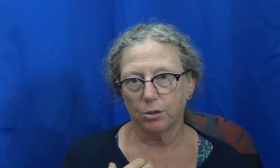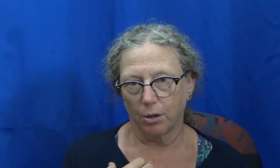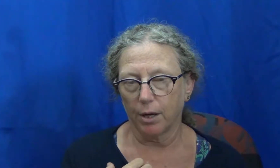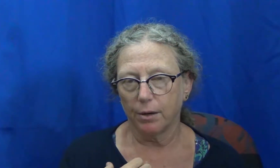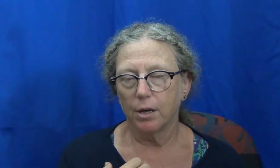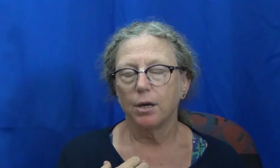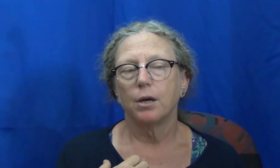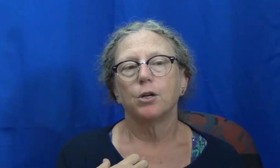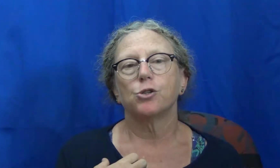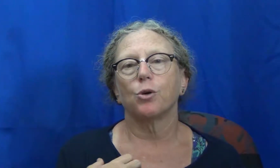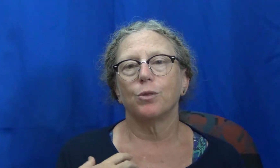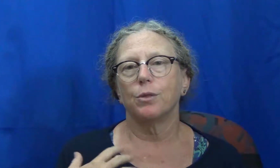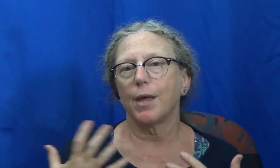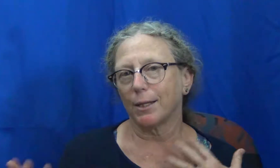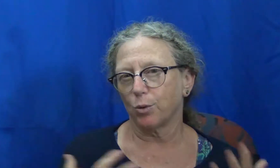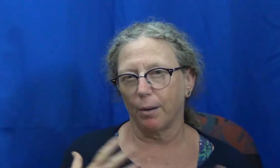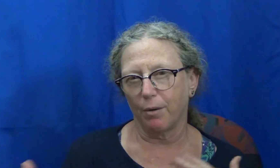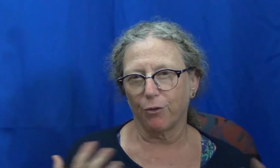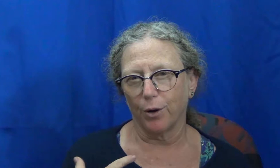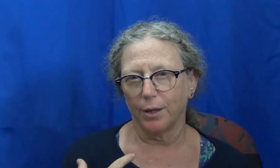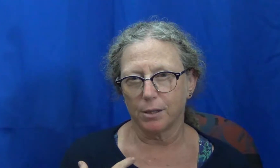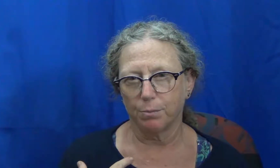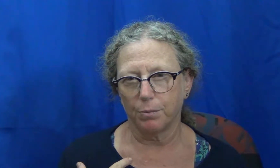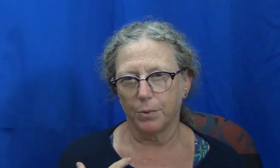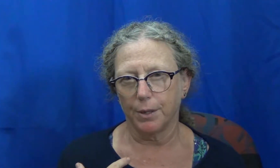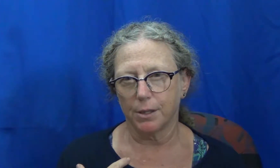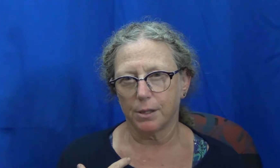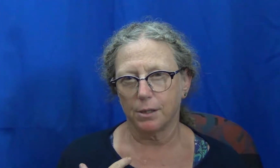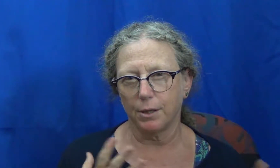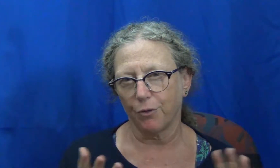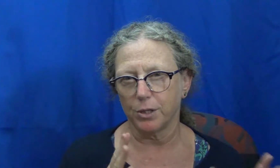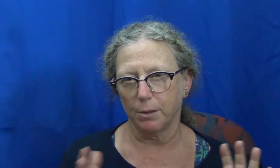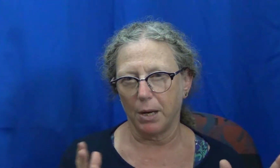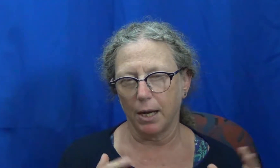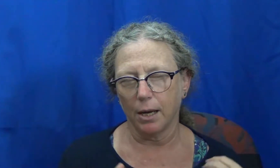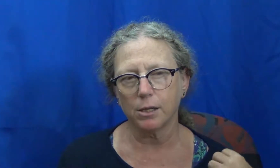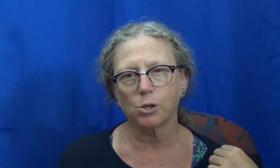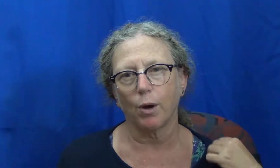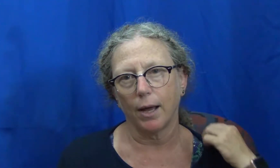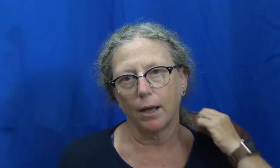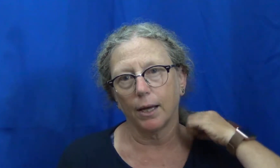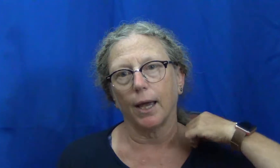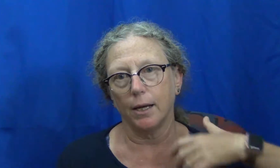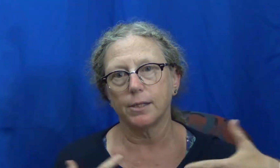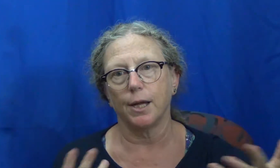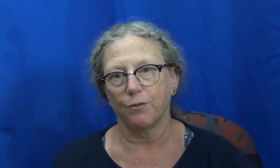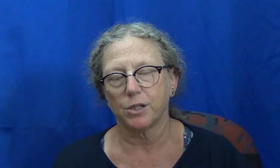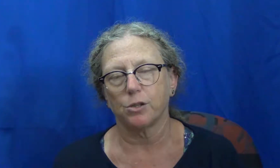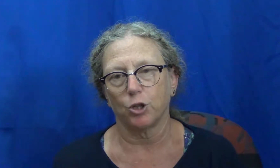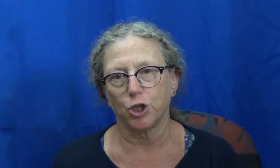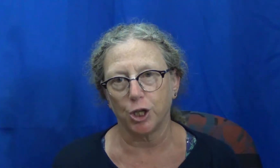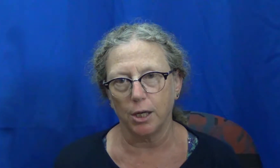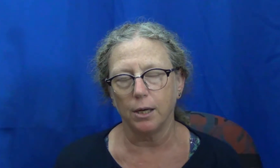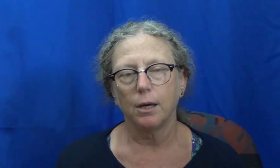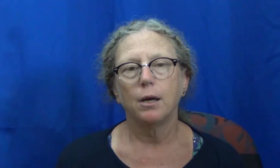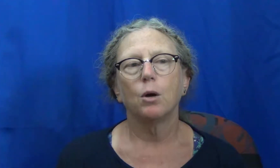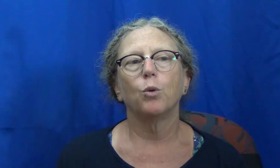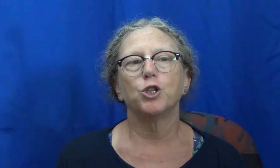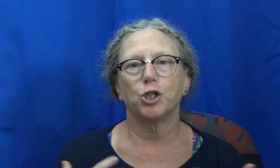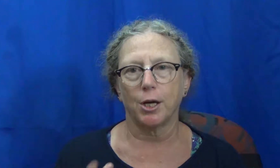Okay? So that's what I'm inferring this difference in meaning is. So again, it's the emphasis on she, which changes